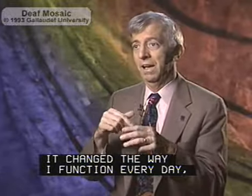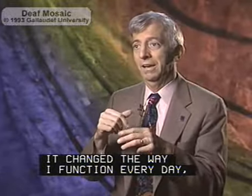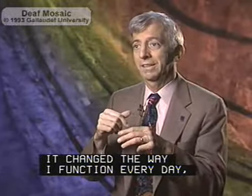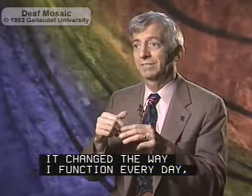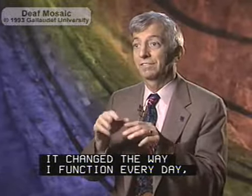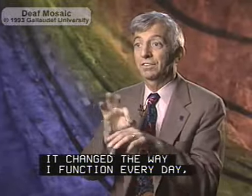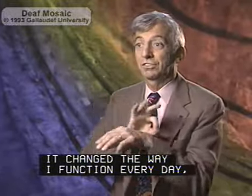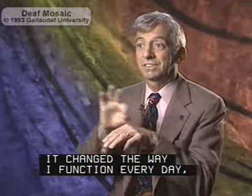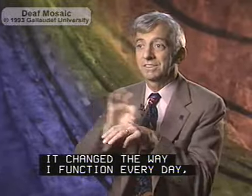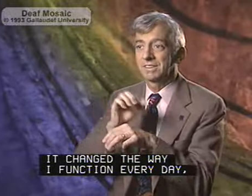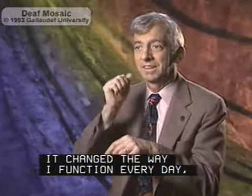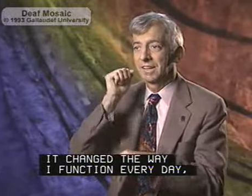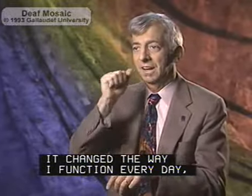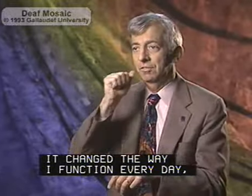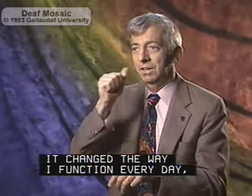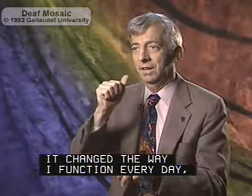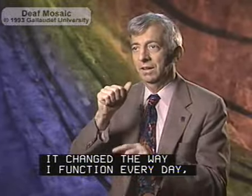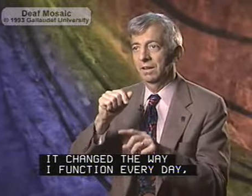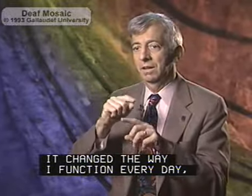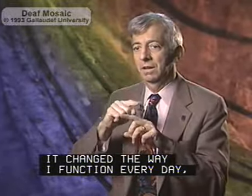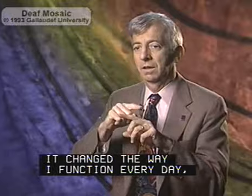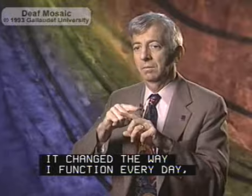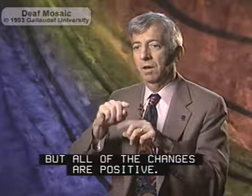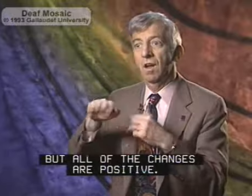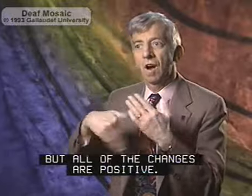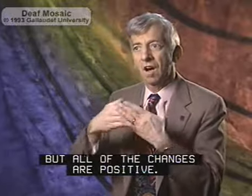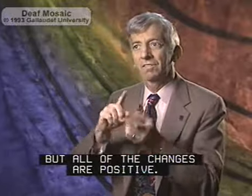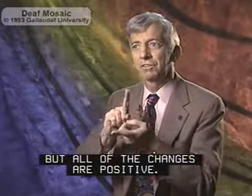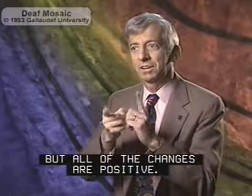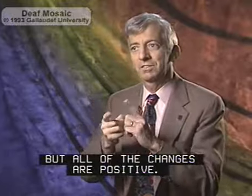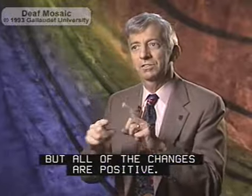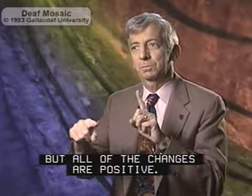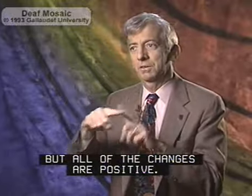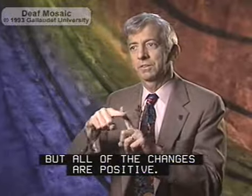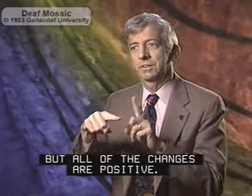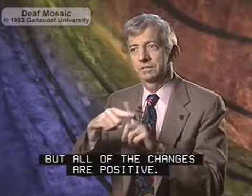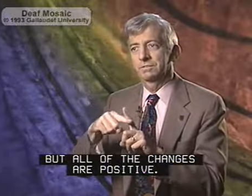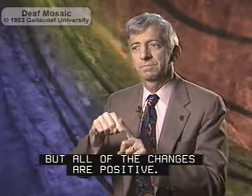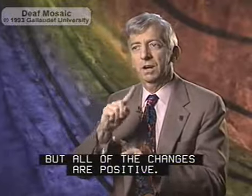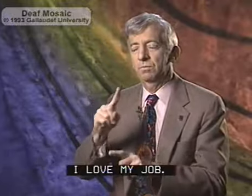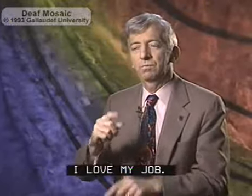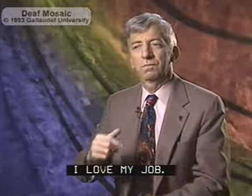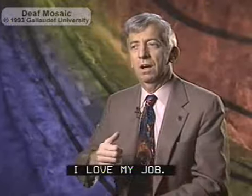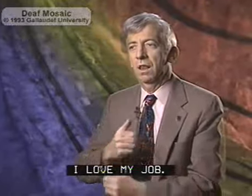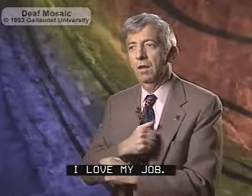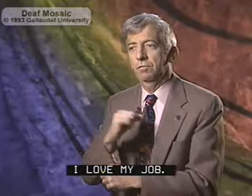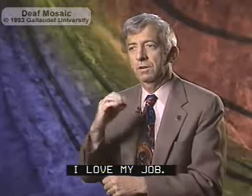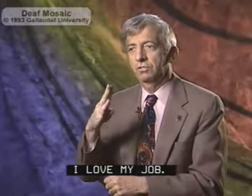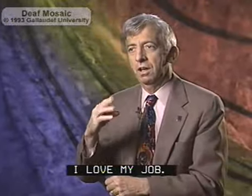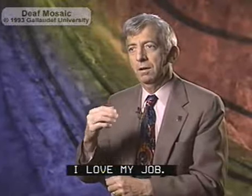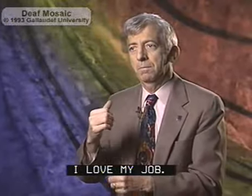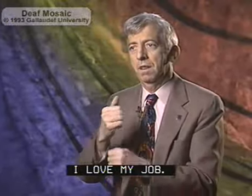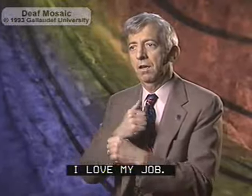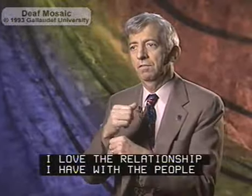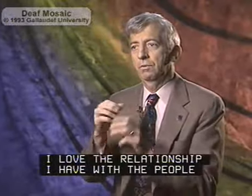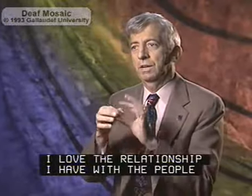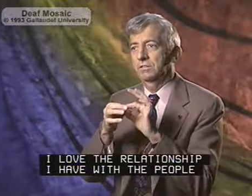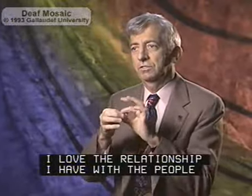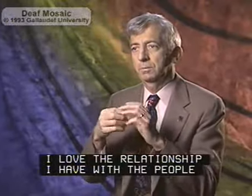I function every day. But all of the change is positive. I love my job. I love the relationship I